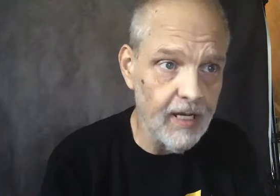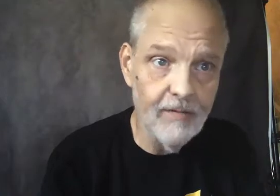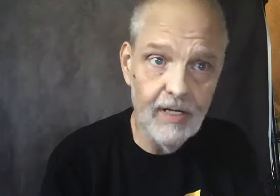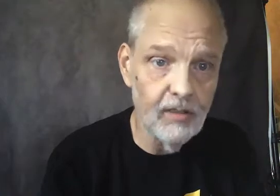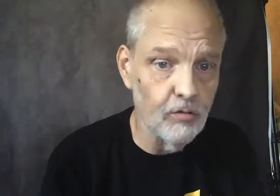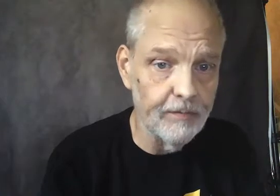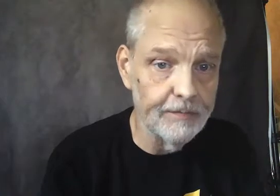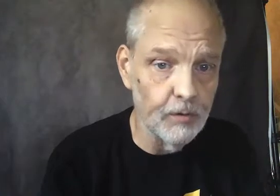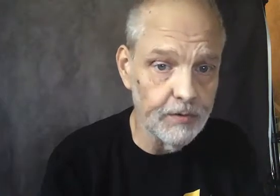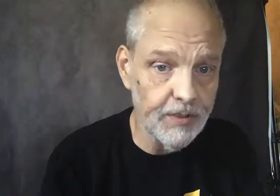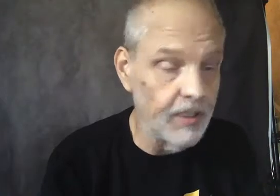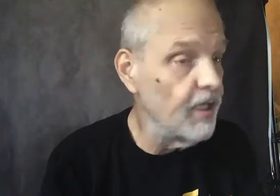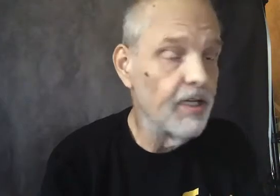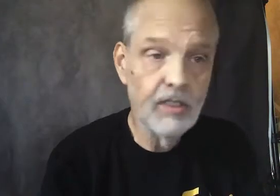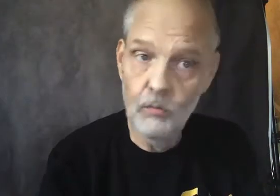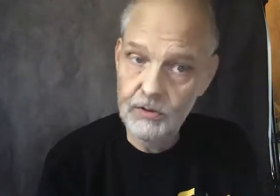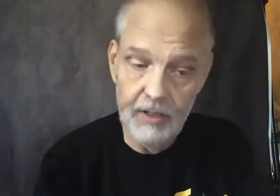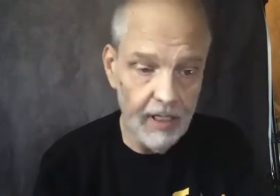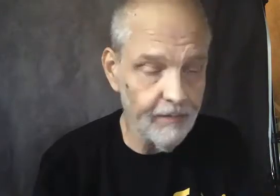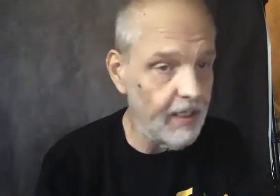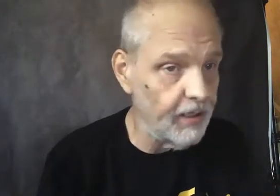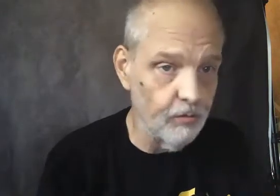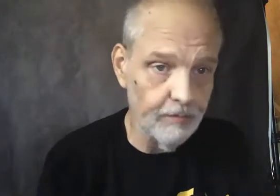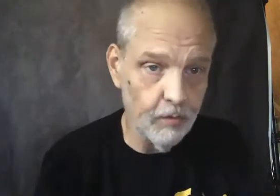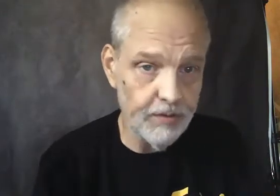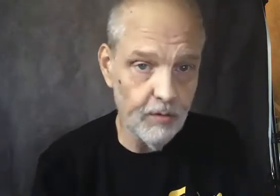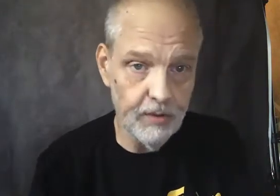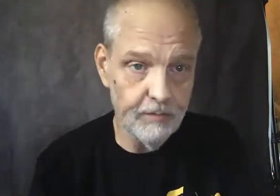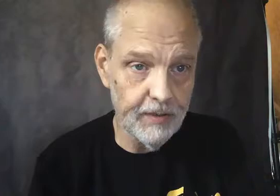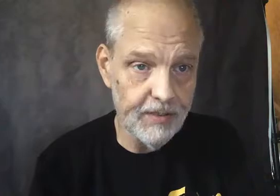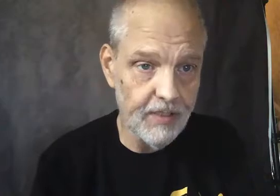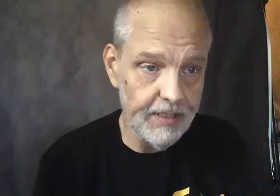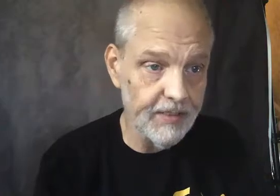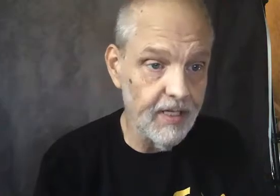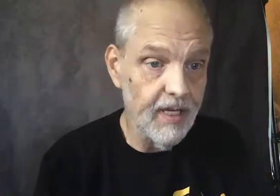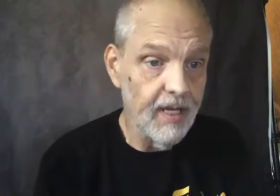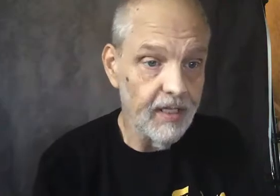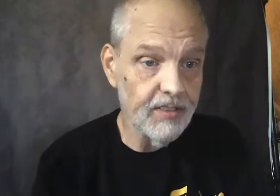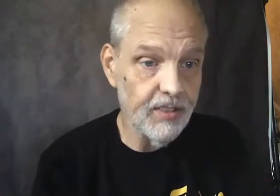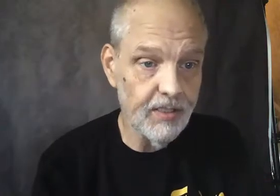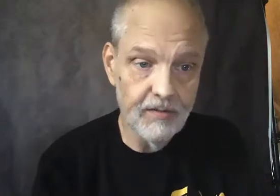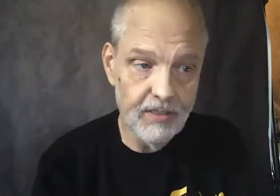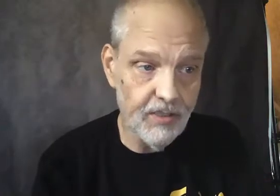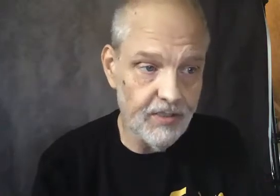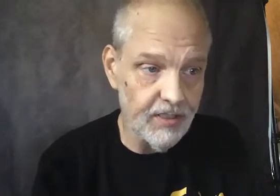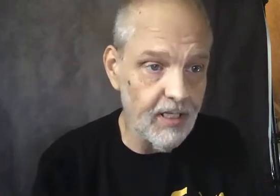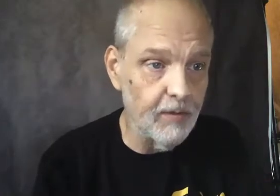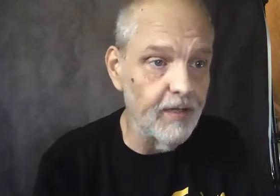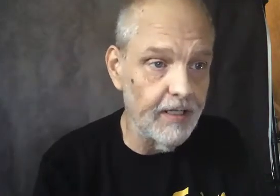have any degree of fluency. You will not have any degree of fluency when you finish this class. It's just the tip of the